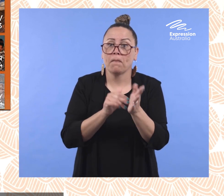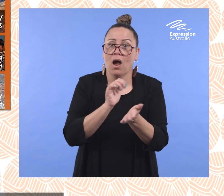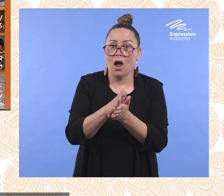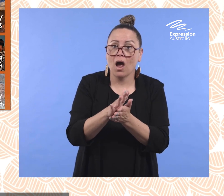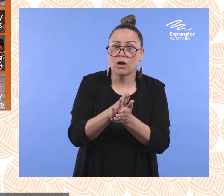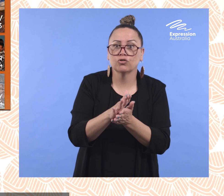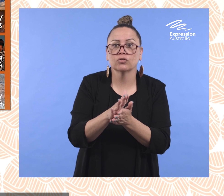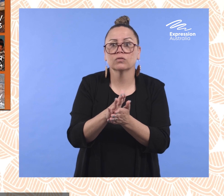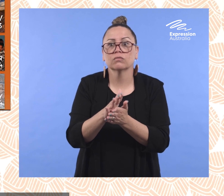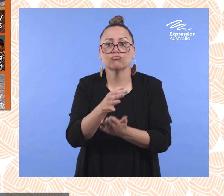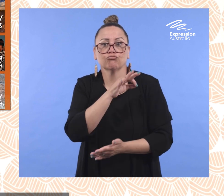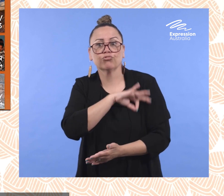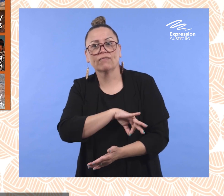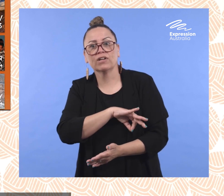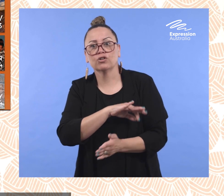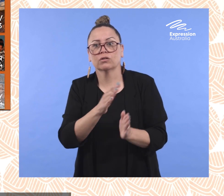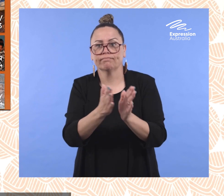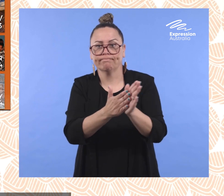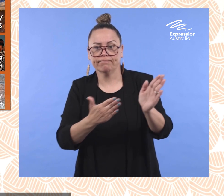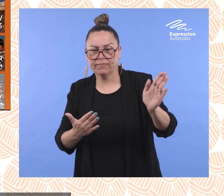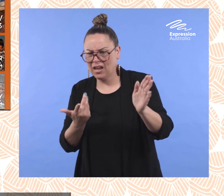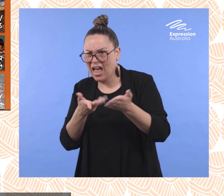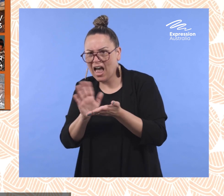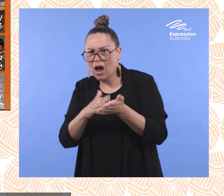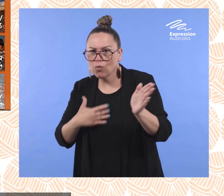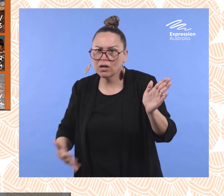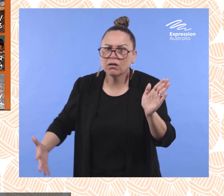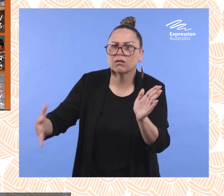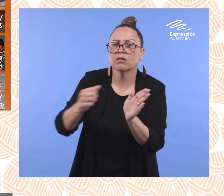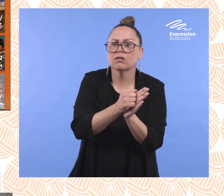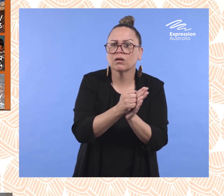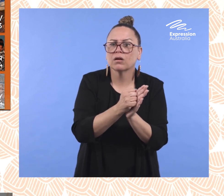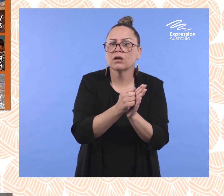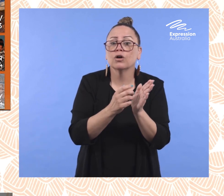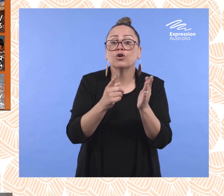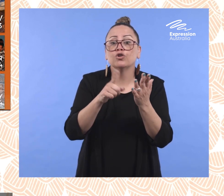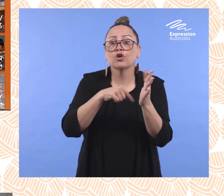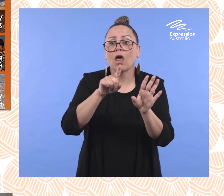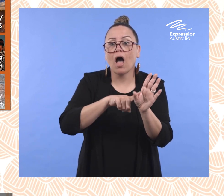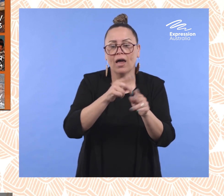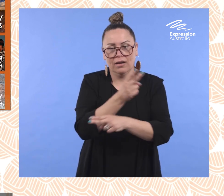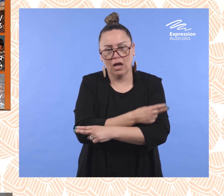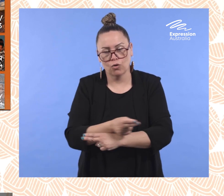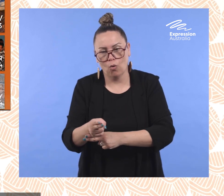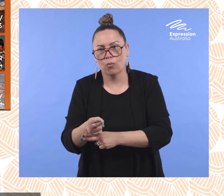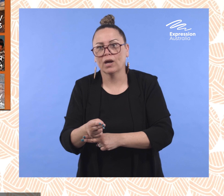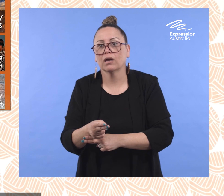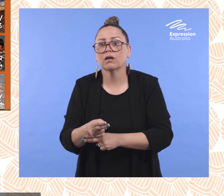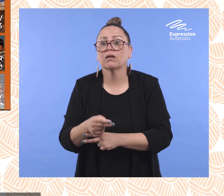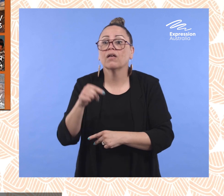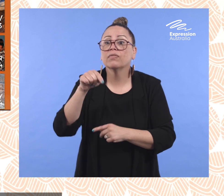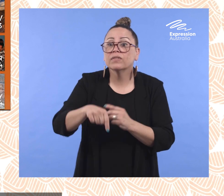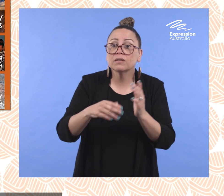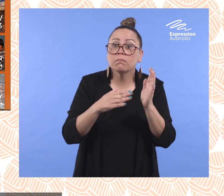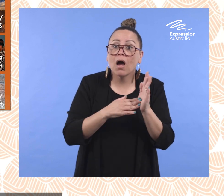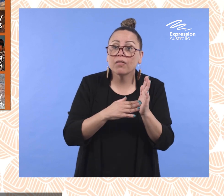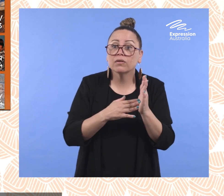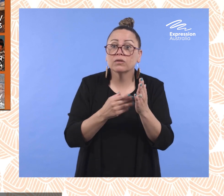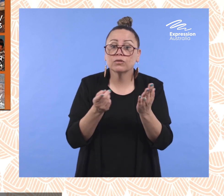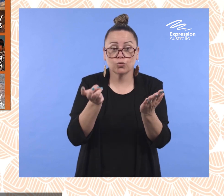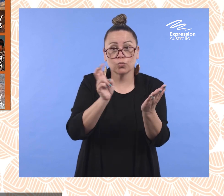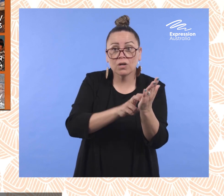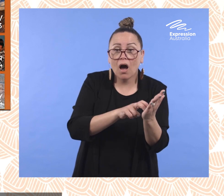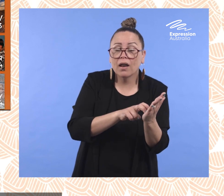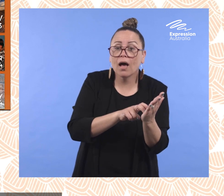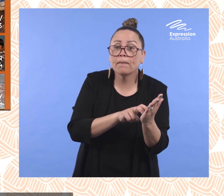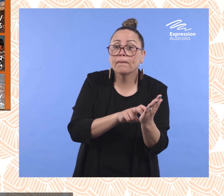gap. May, National Reconciliation Week, and July, NAIDOC Week. So, and this month, if you sign up this